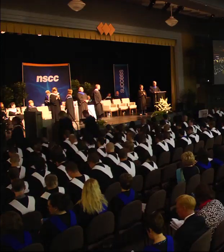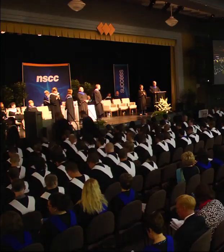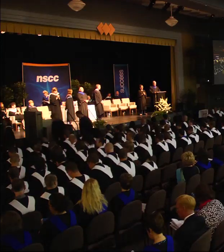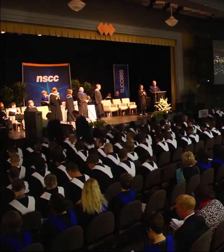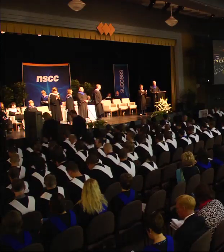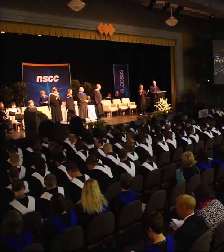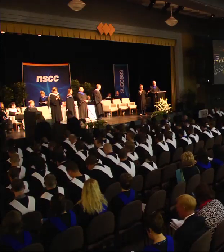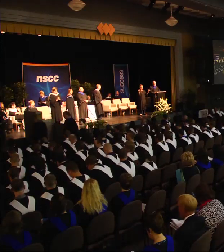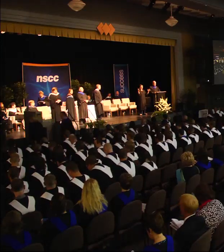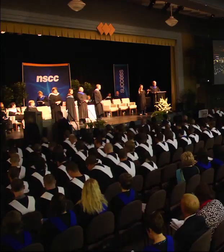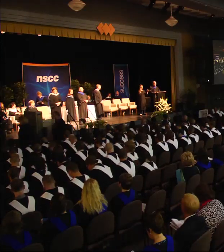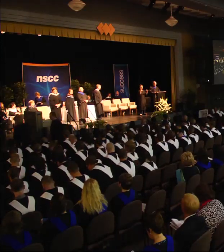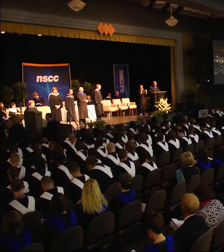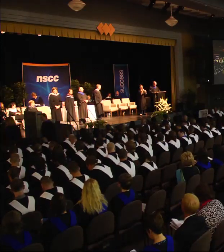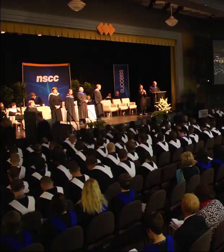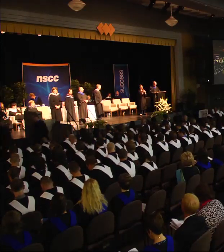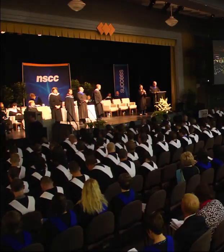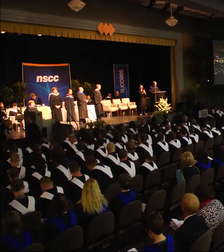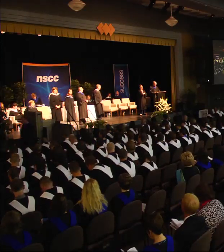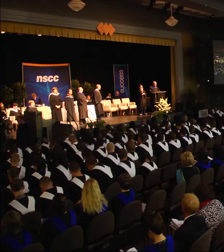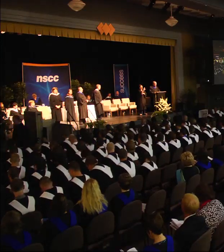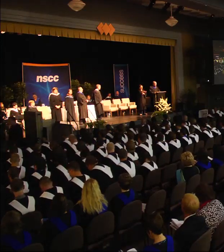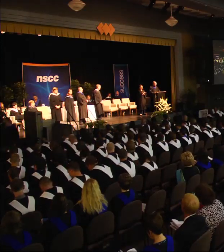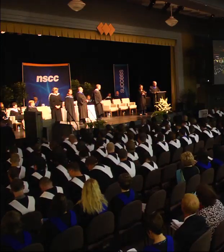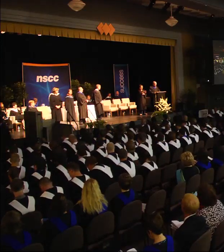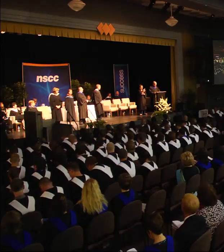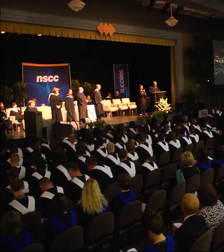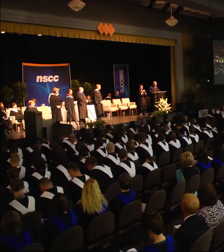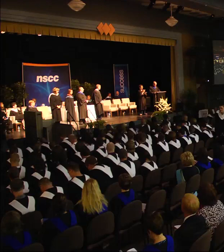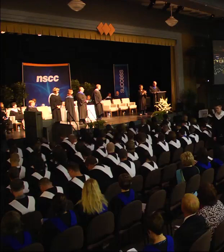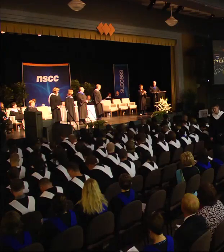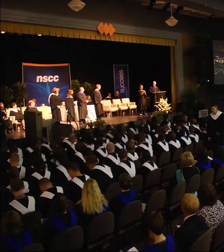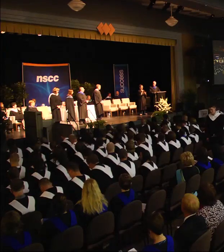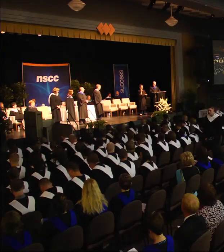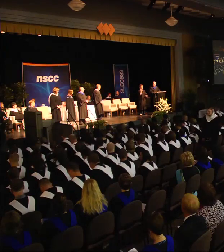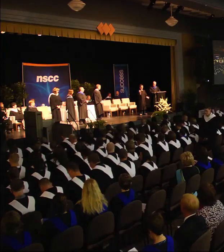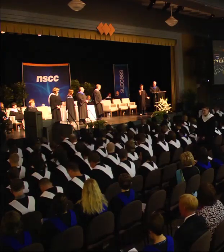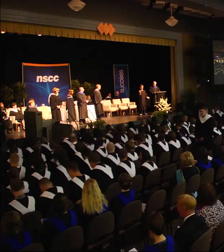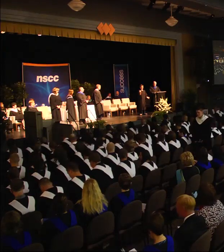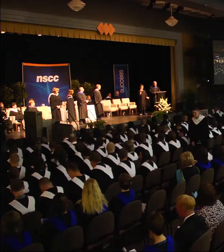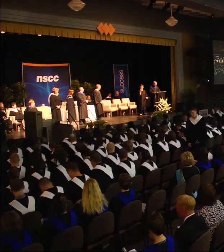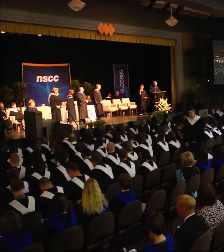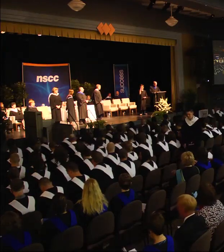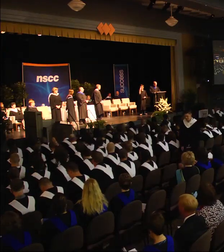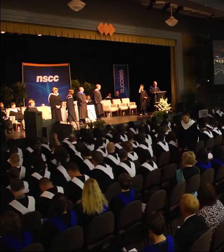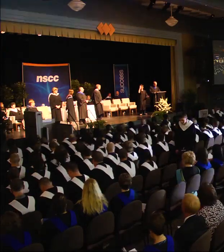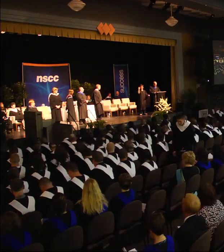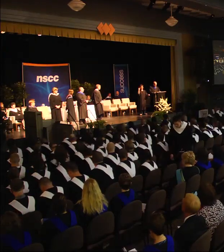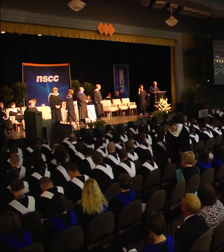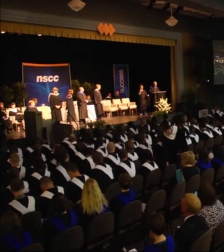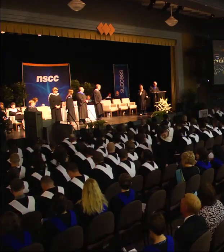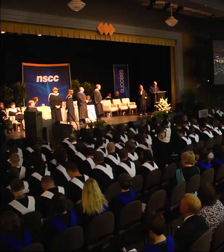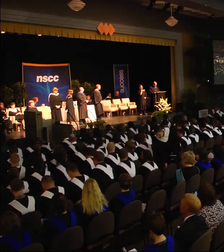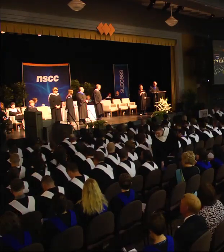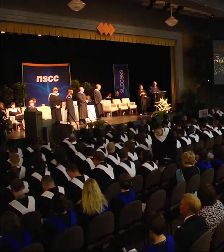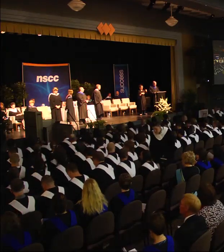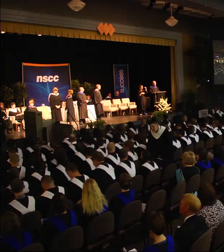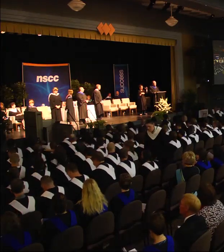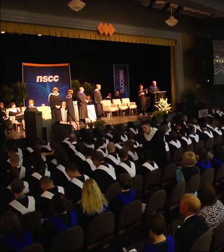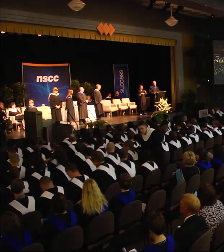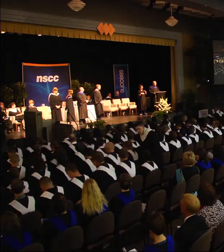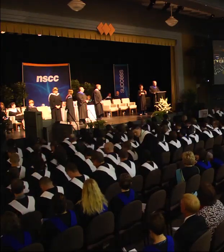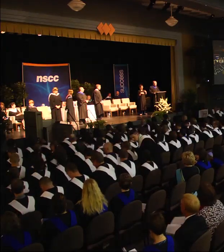This ends our afternoon session. So, Mr. President, ladies and gentlemen,